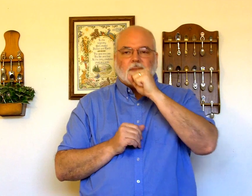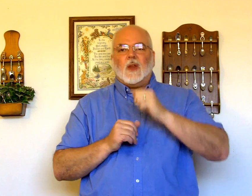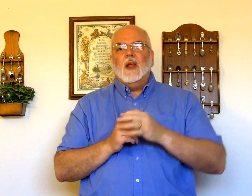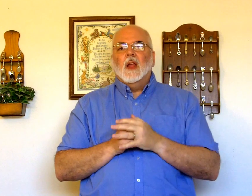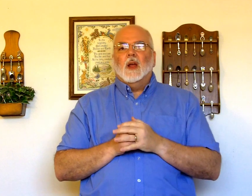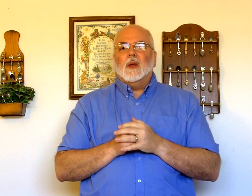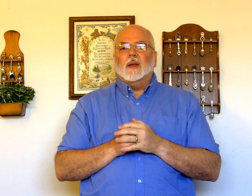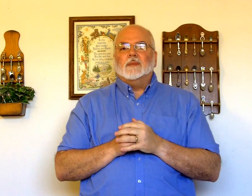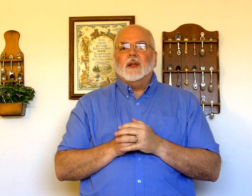okay